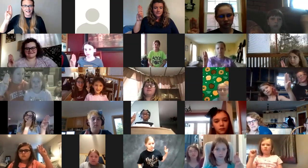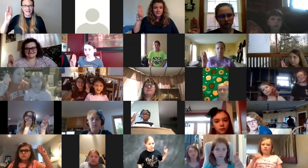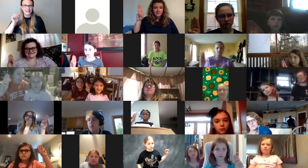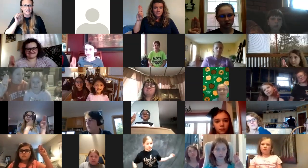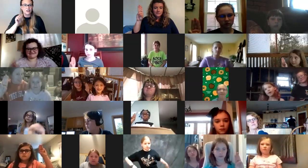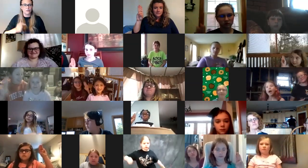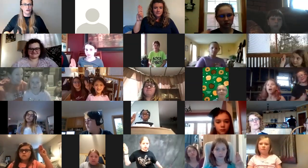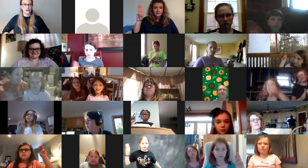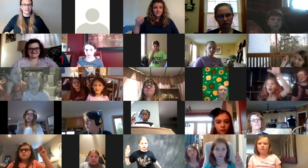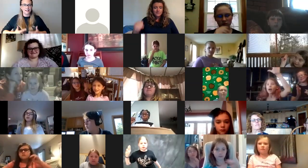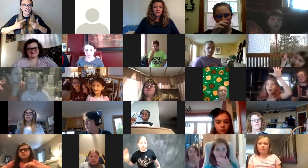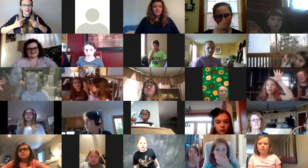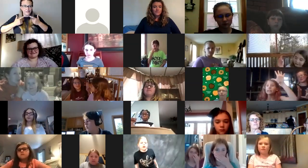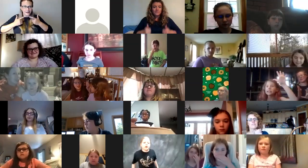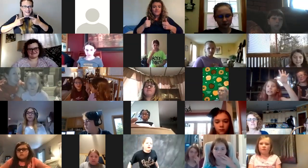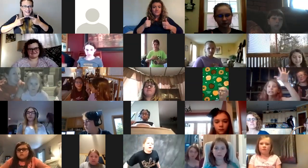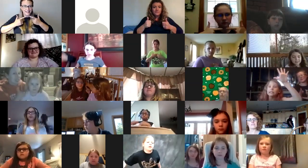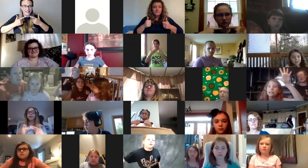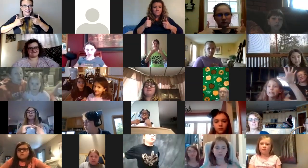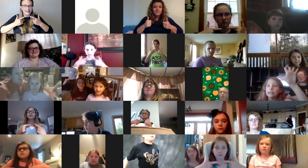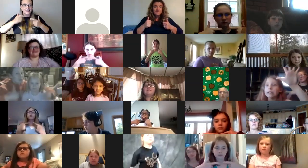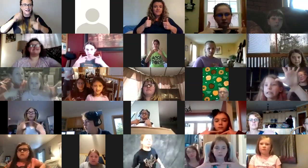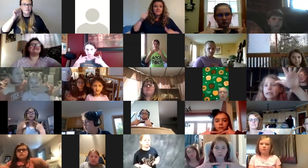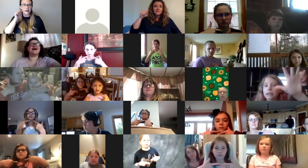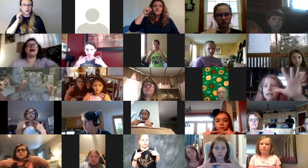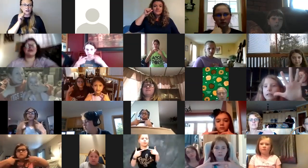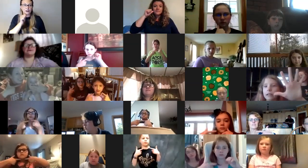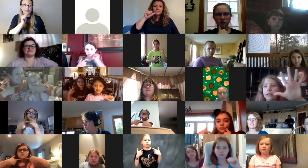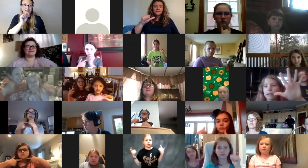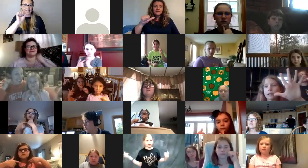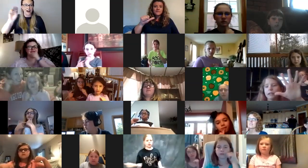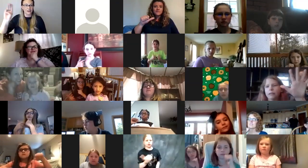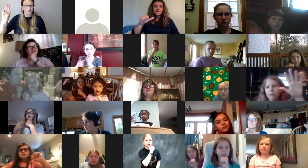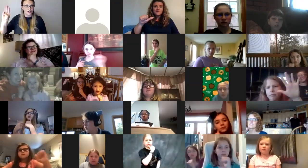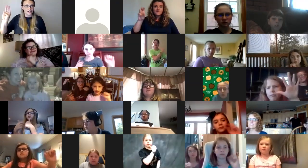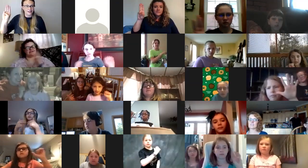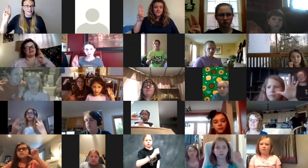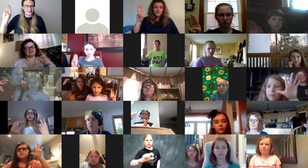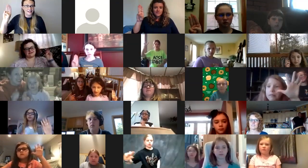Okay. So we're going to live by the Girl Scout law.